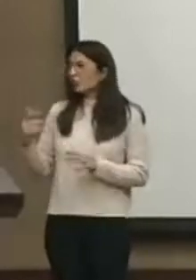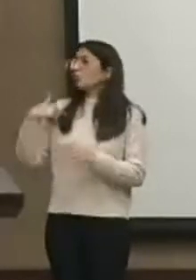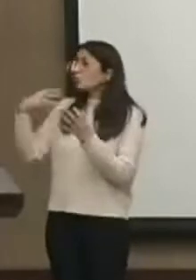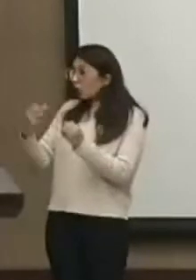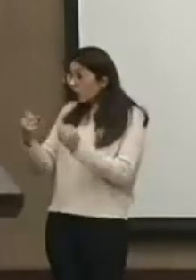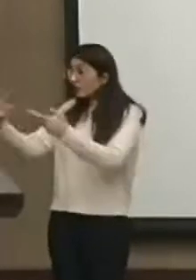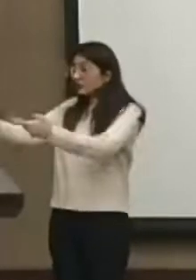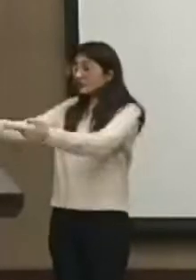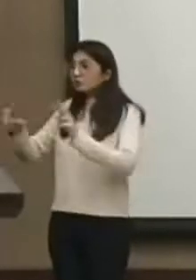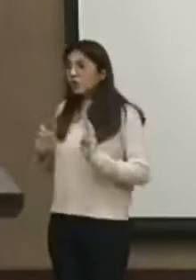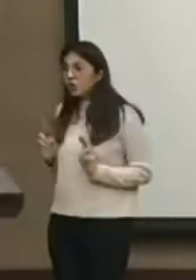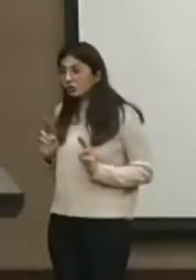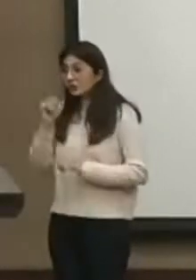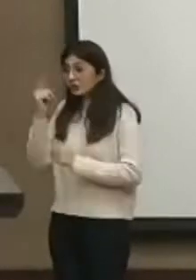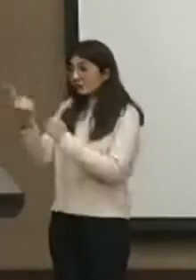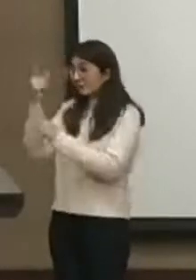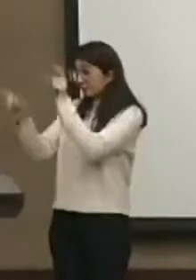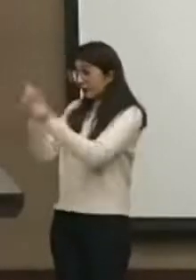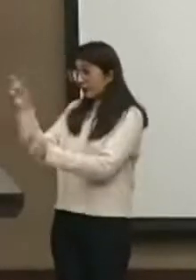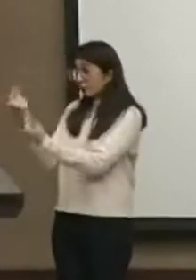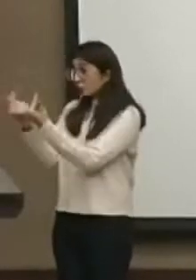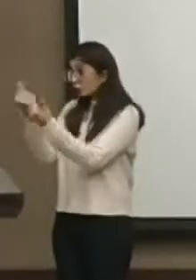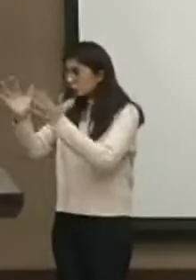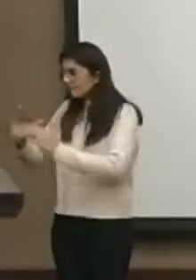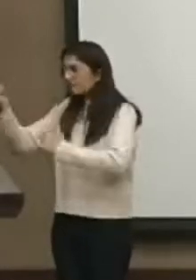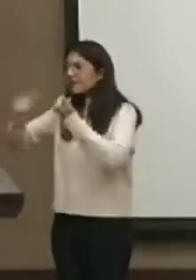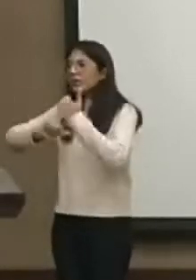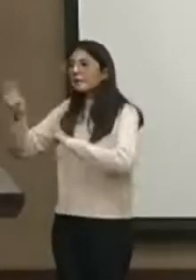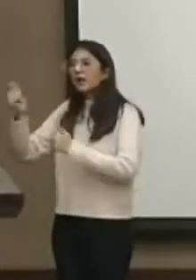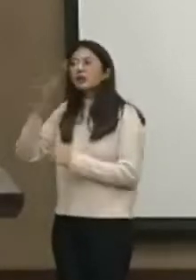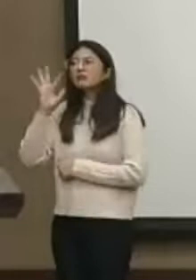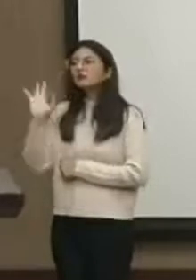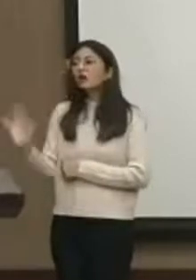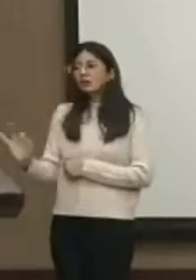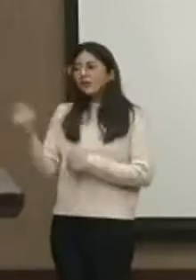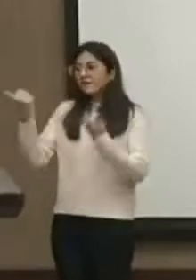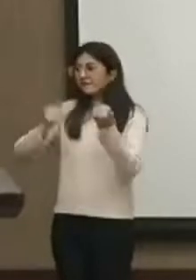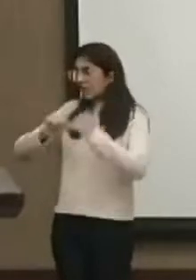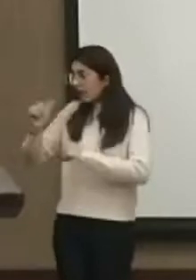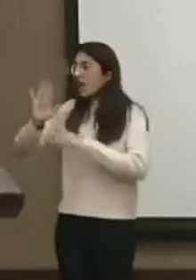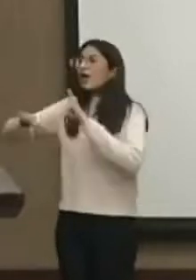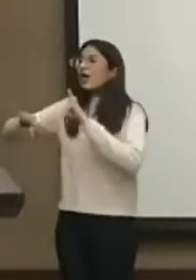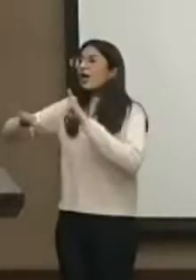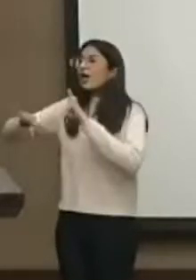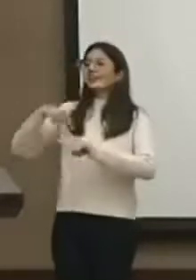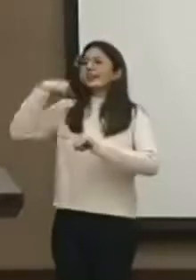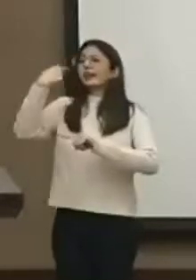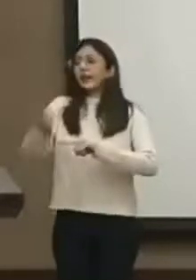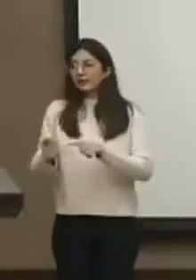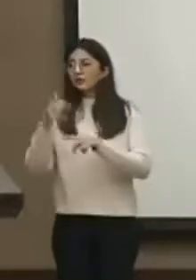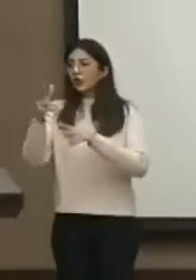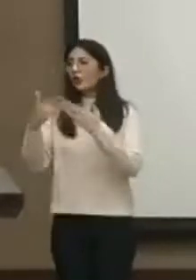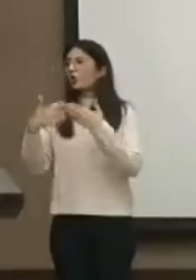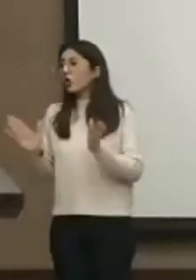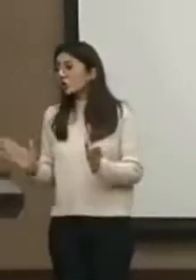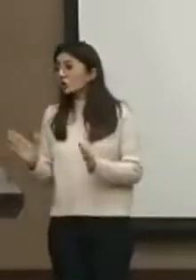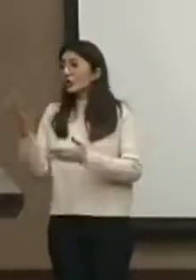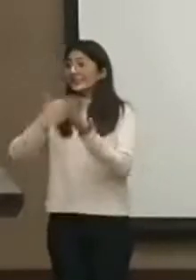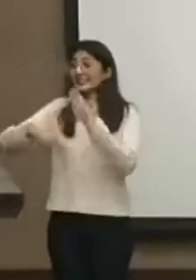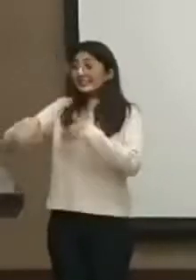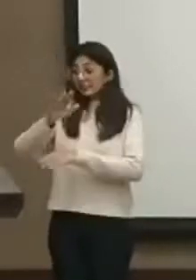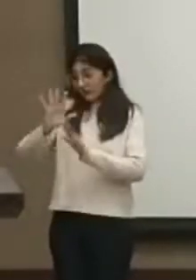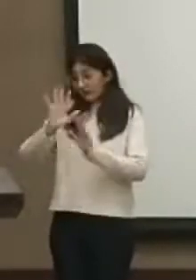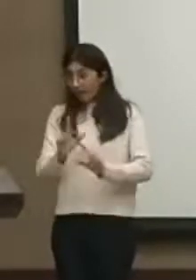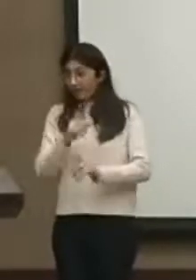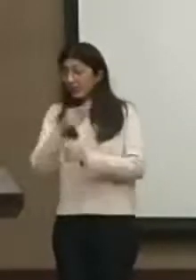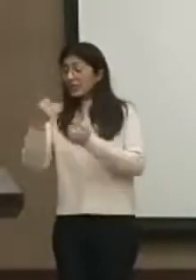people, the users who are there, take the feedback. And then we launched something called a Disability Answer Desk, which is